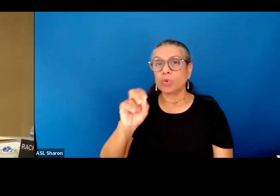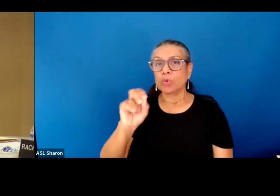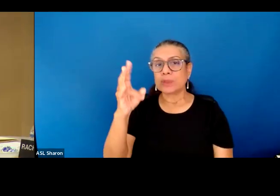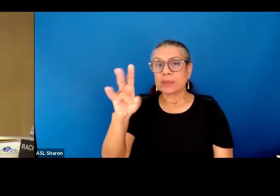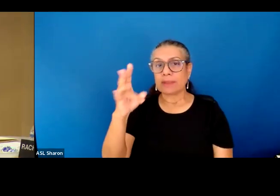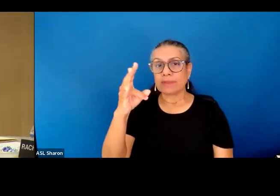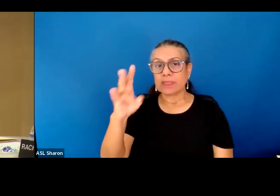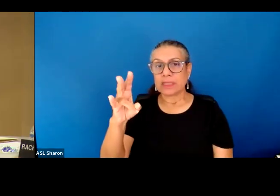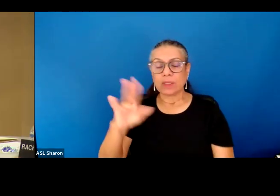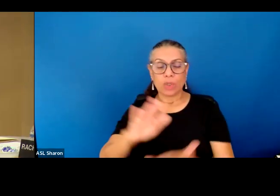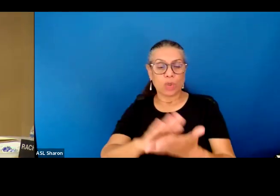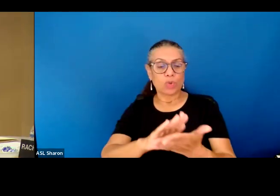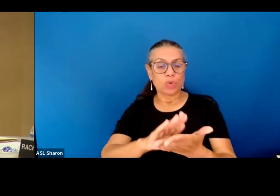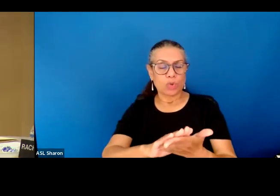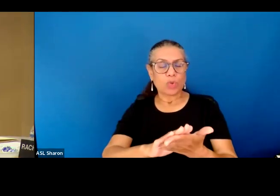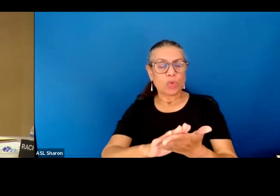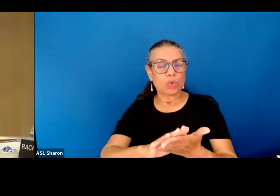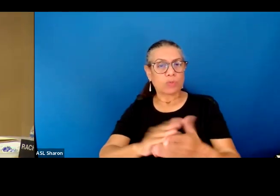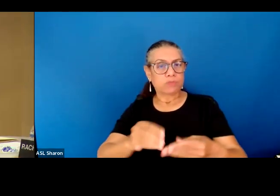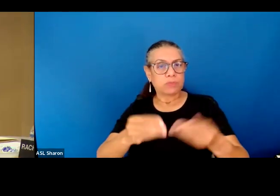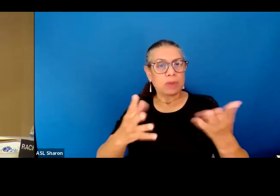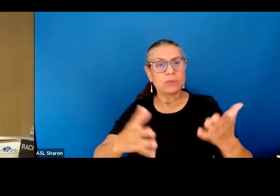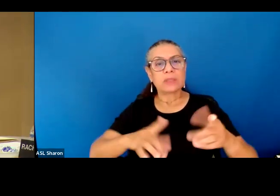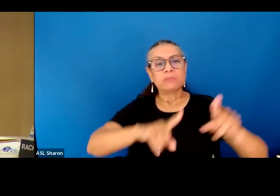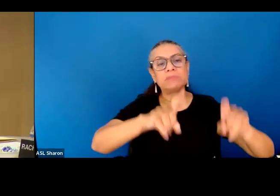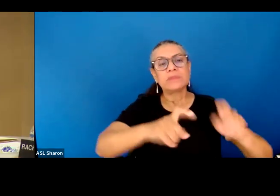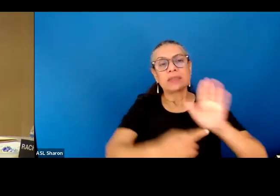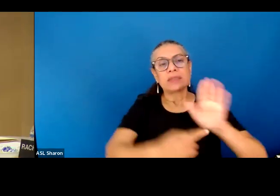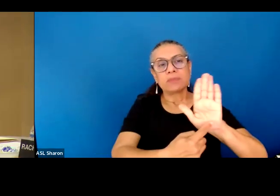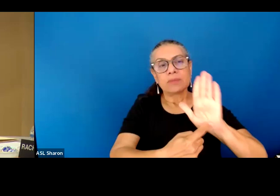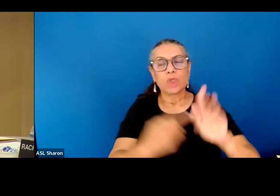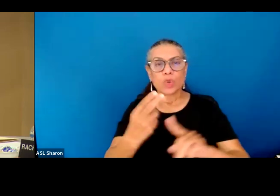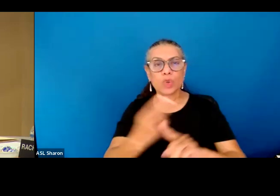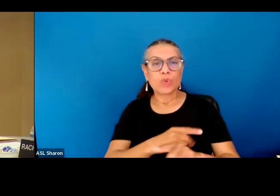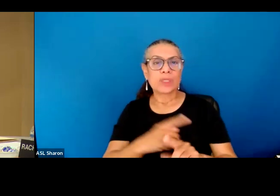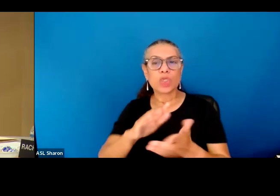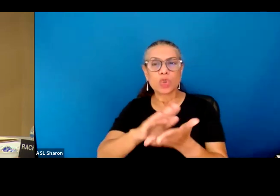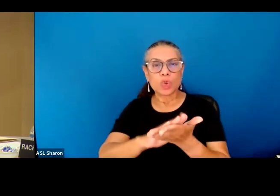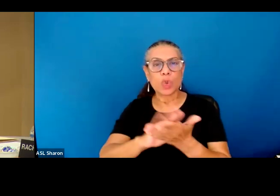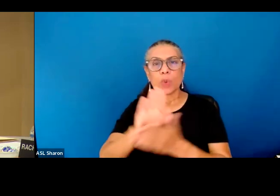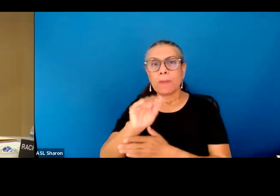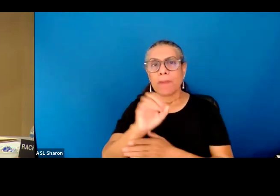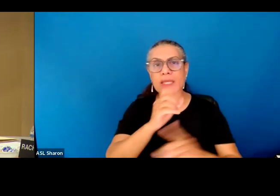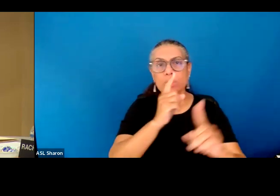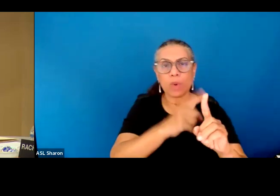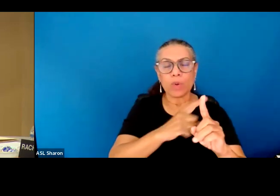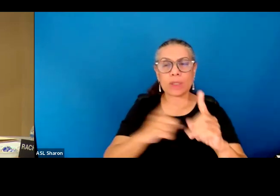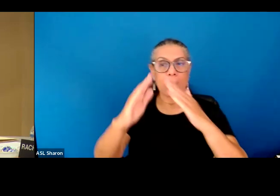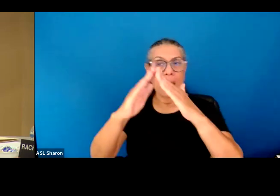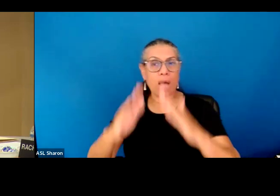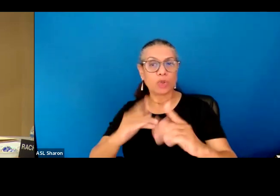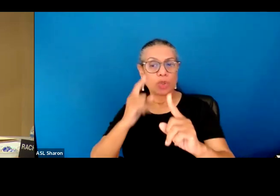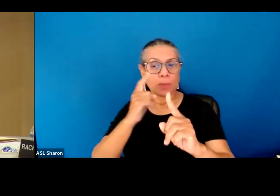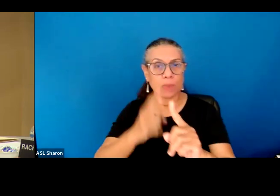presentation, the district shared simulations and results using the variable school-based points, housing points, sizing the tiers